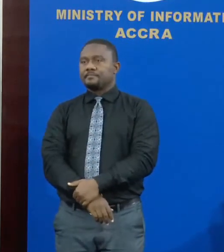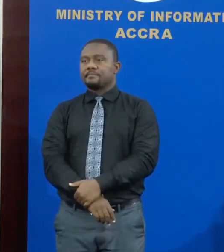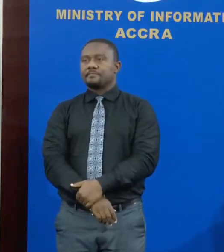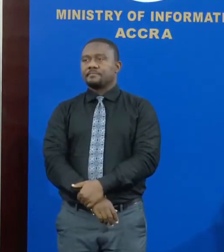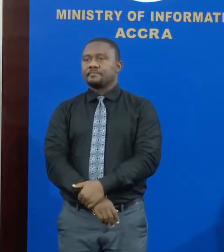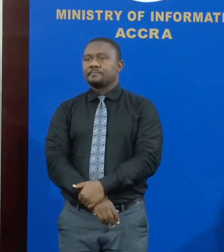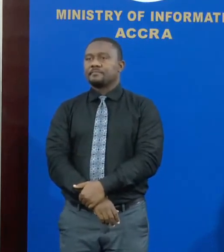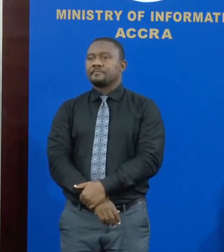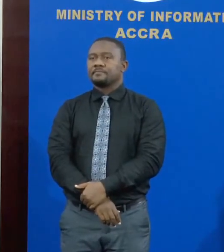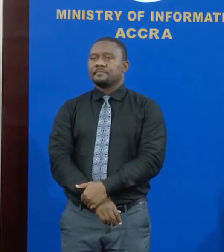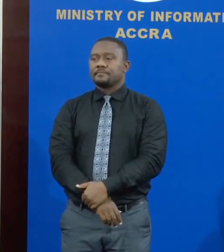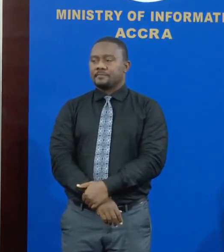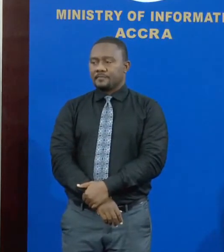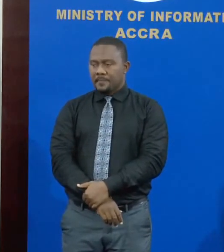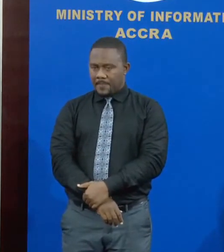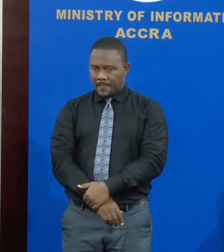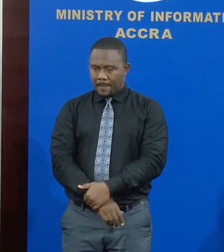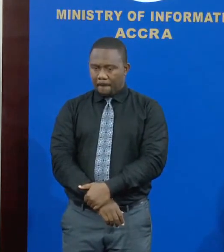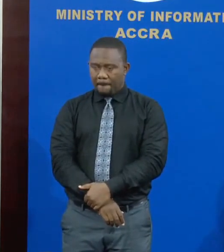Okay, so we have one hand.